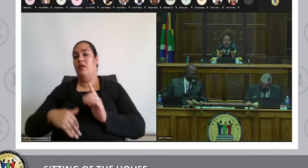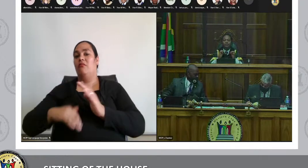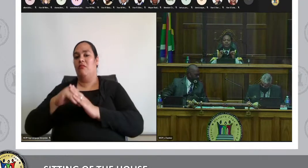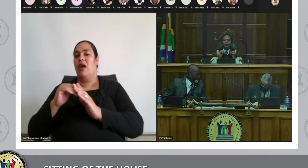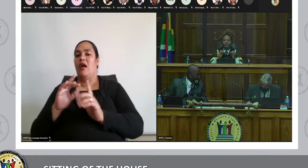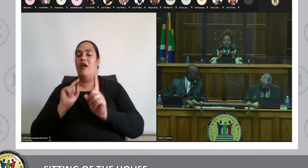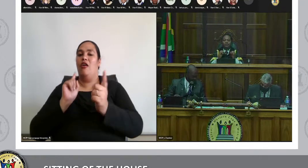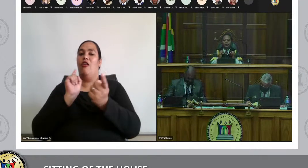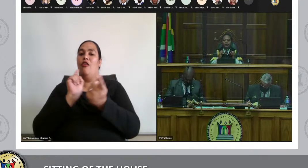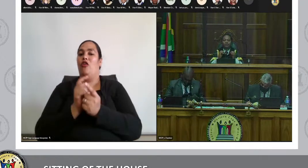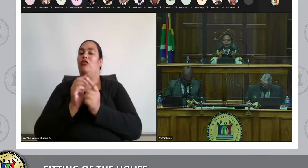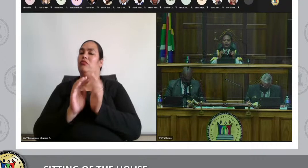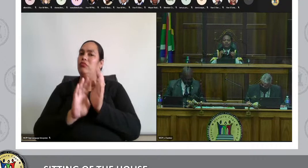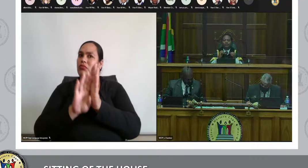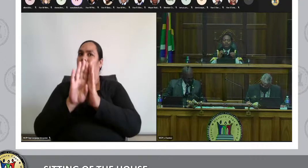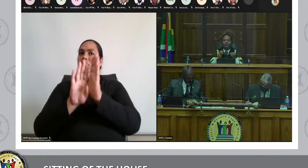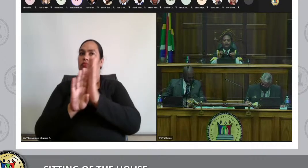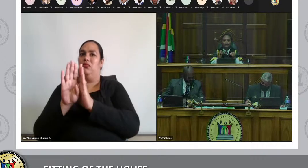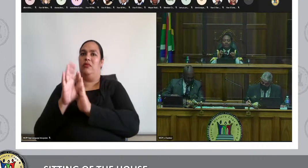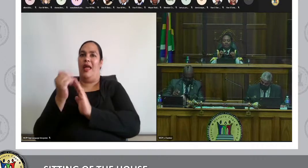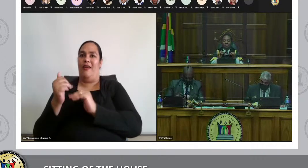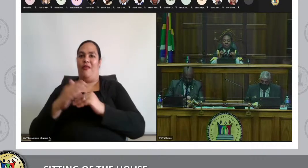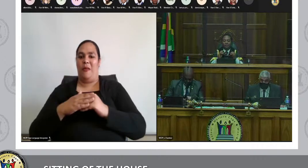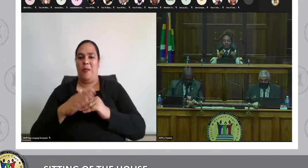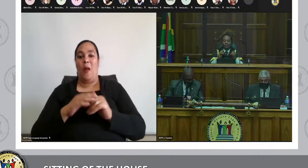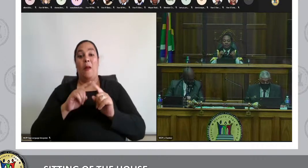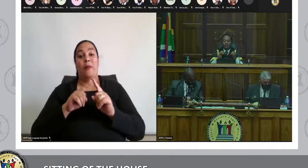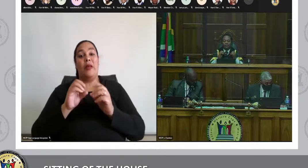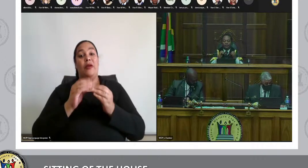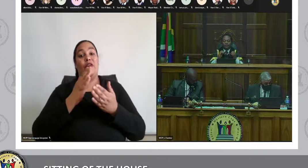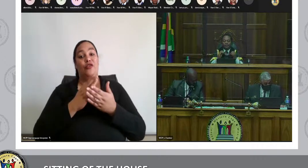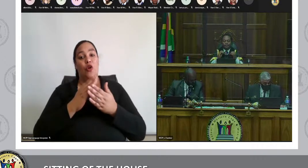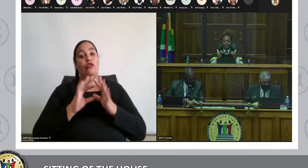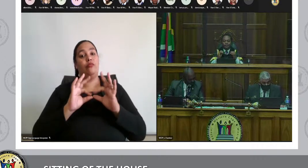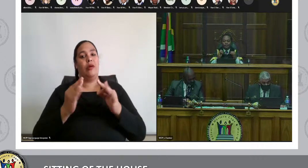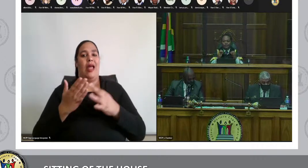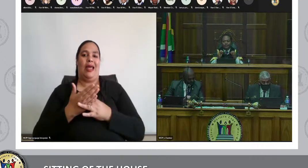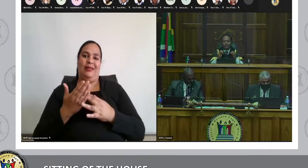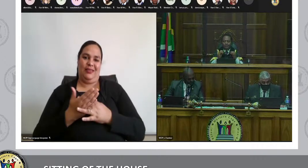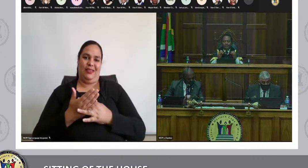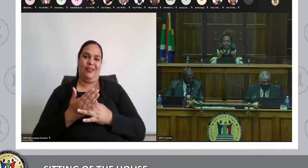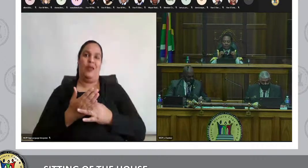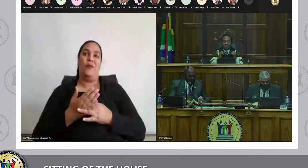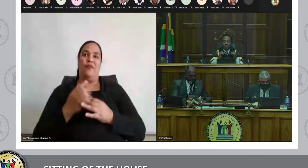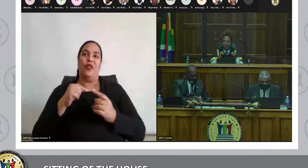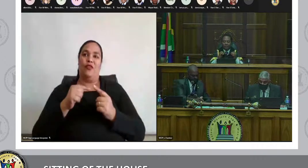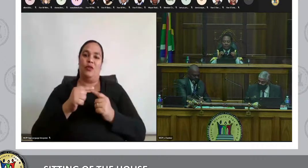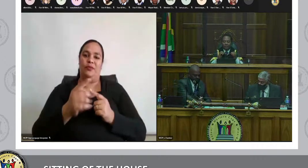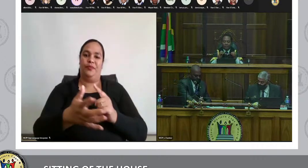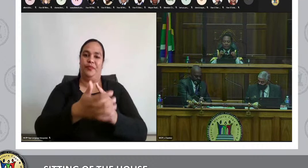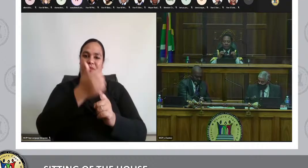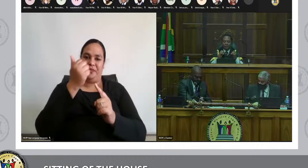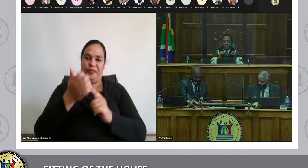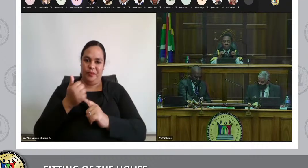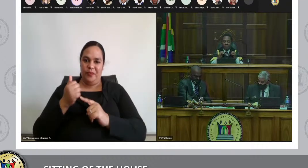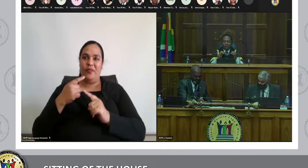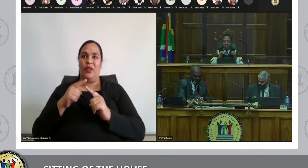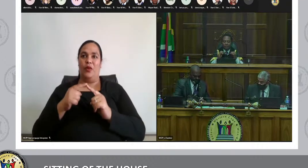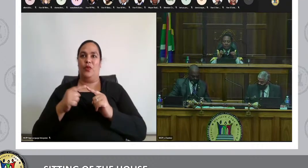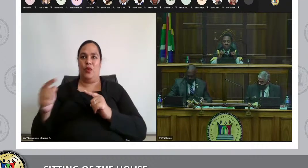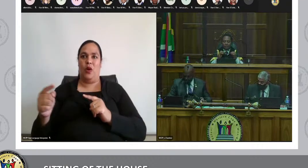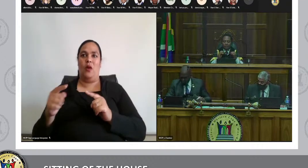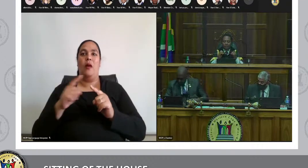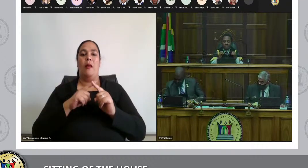on gradual increase and scaling up will ensure equitable access to reach out and prevent start, stop, and go. Just